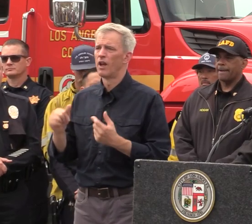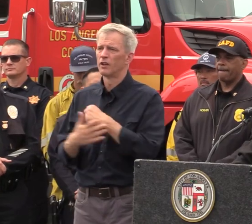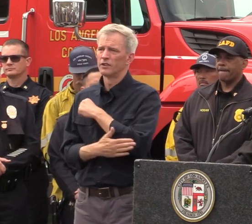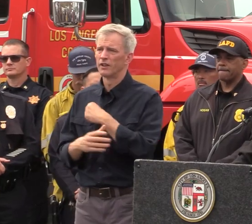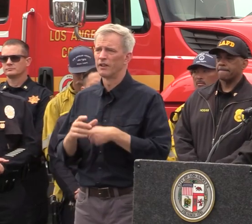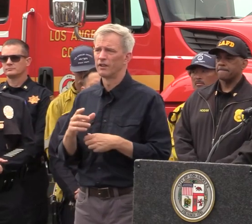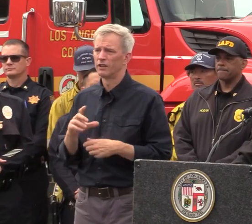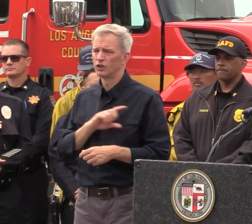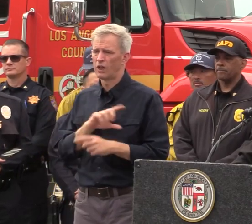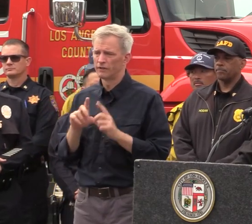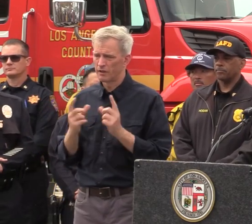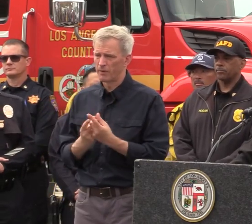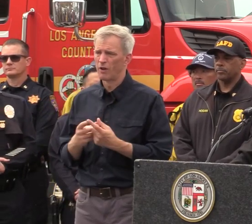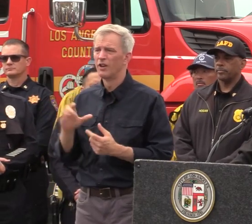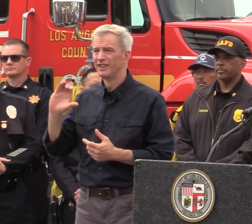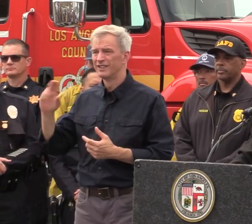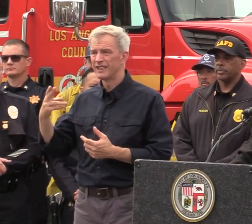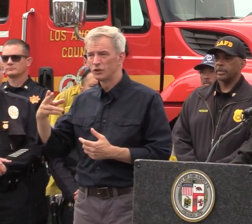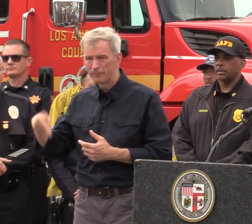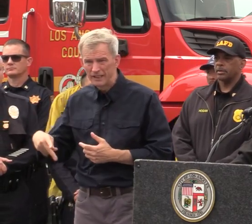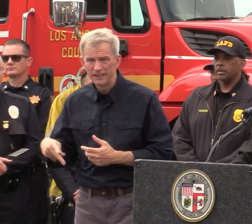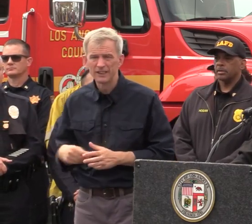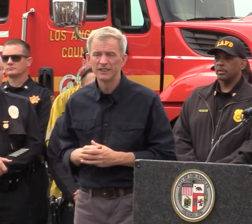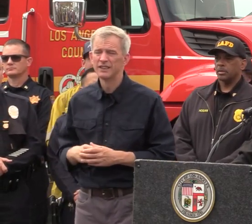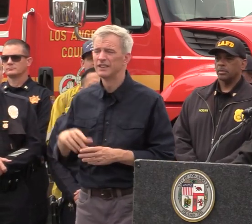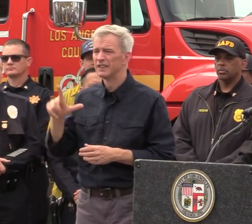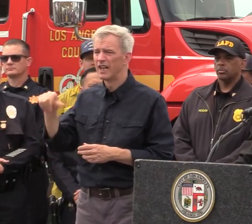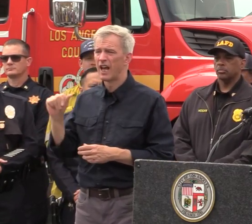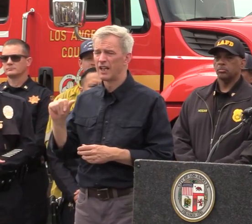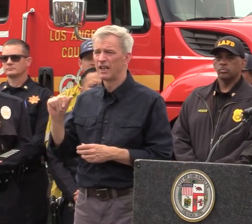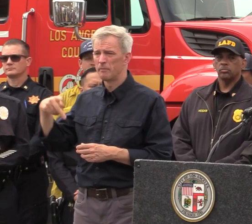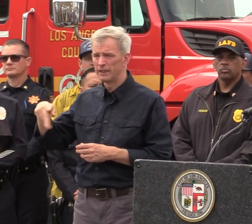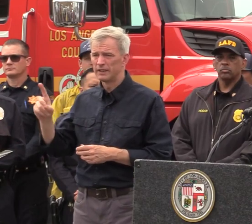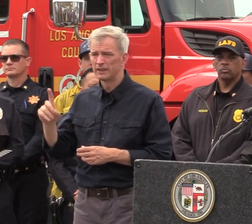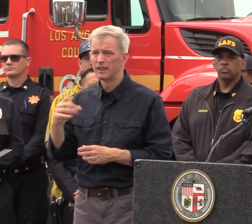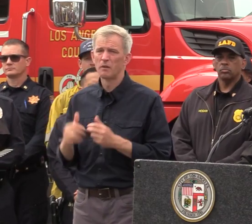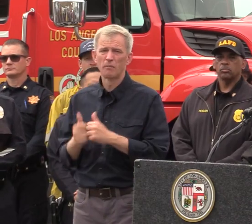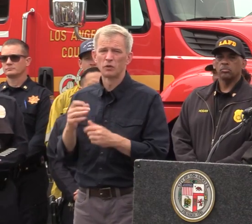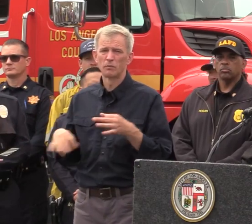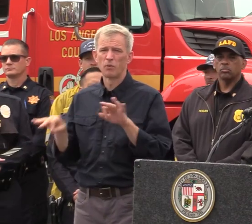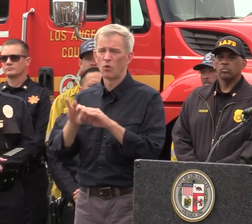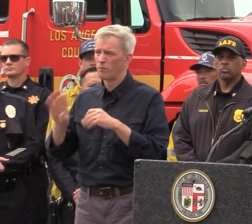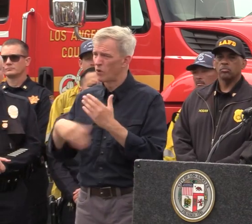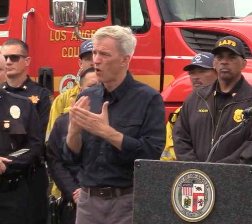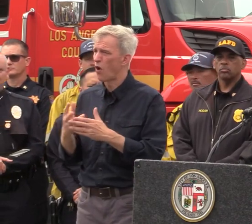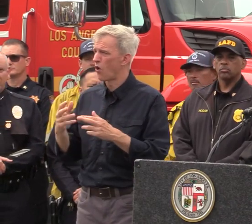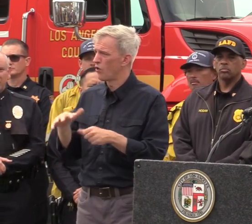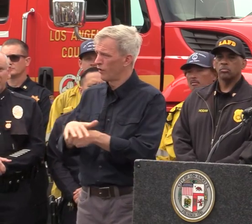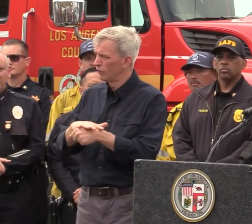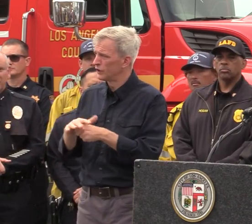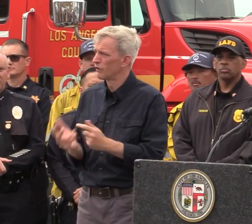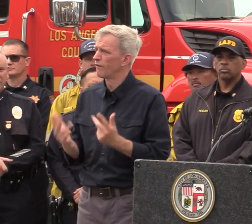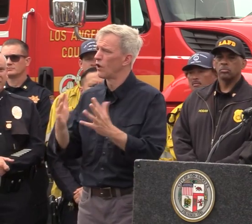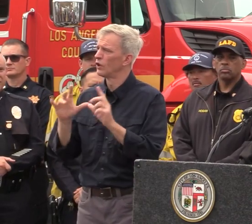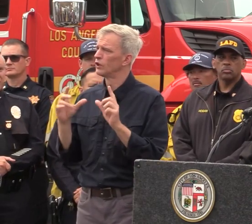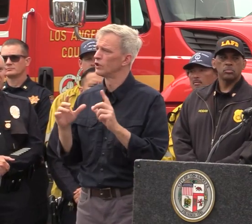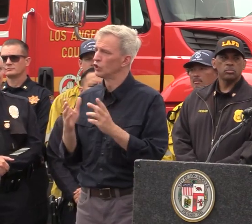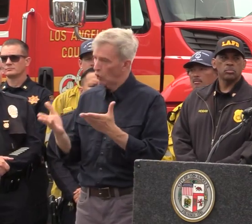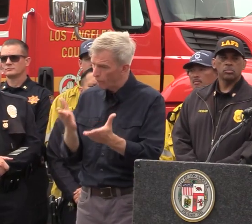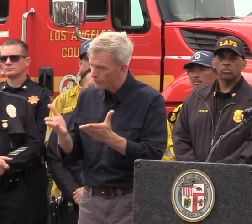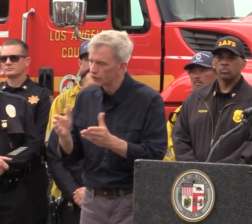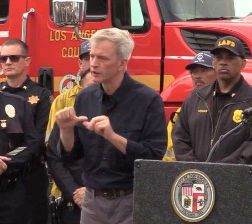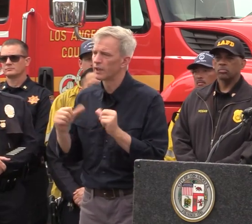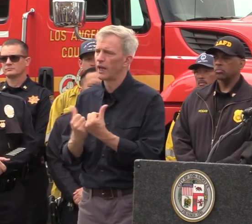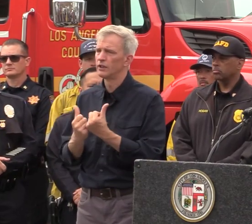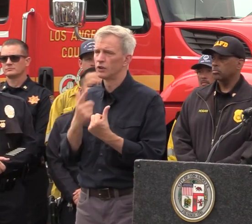Department, California Highway Patrol, the Los Angeles Police Department, and most importantly, all the many regional fire services agencies